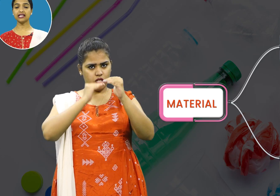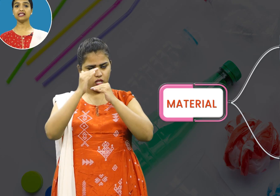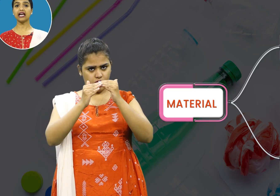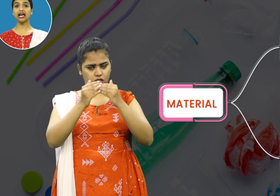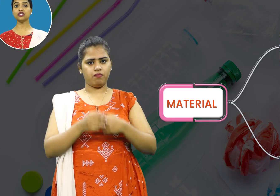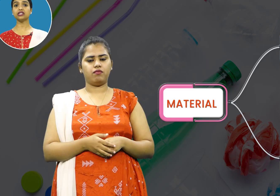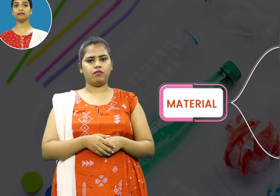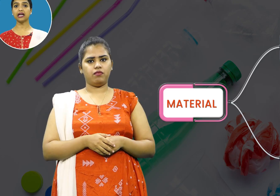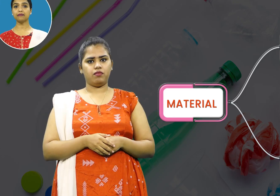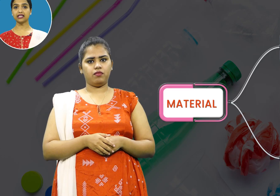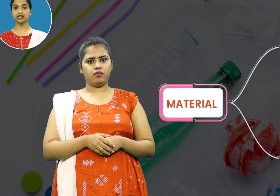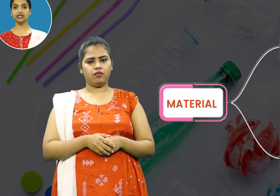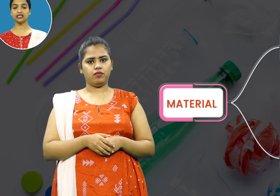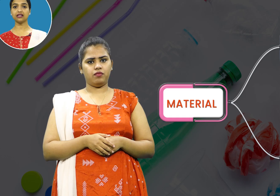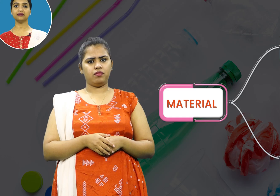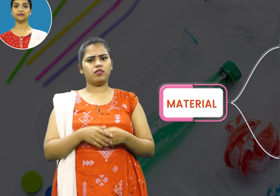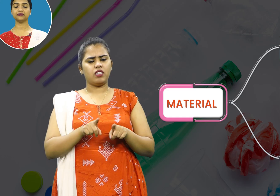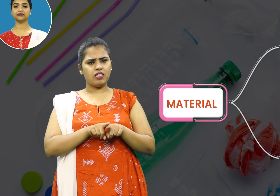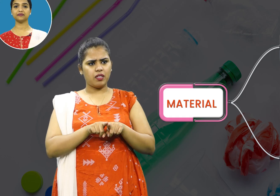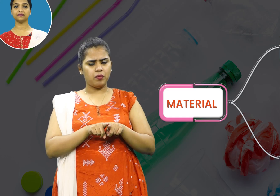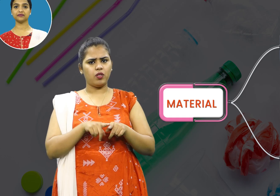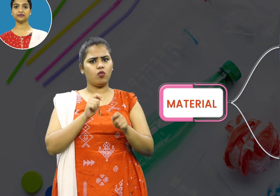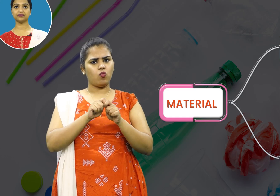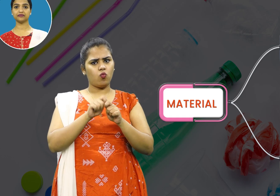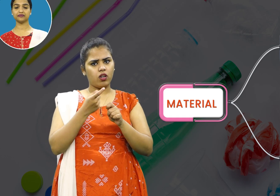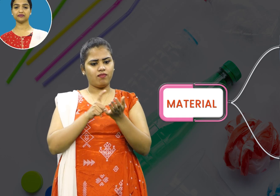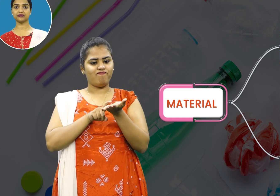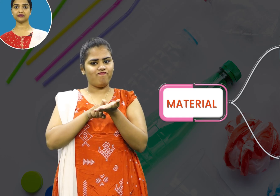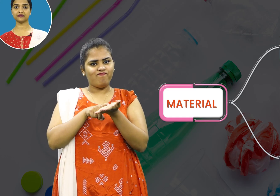such as action by bacteria